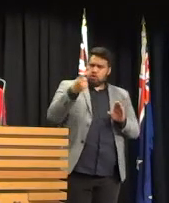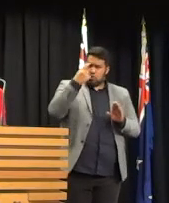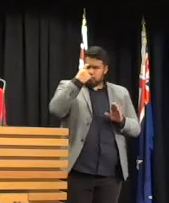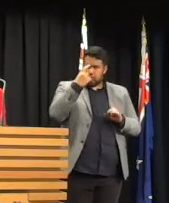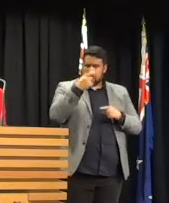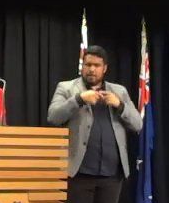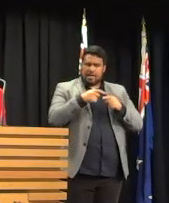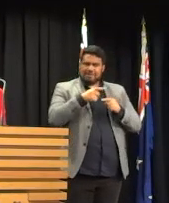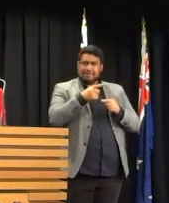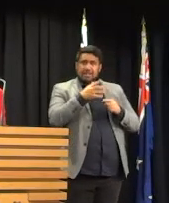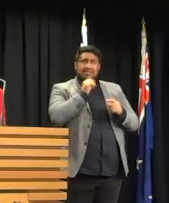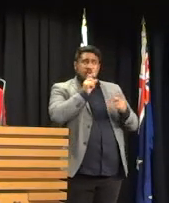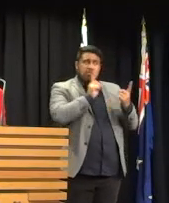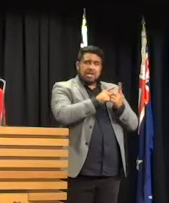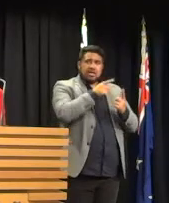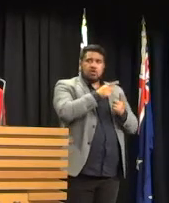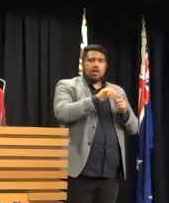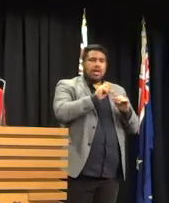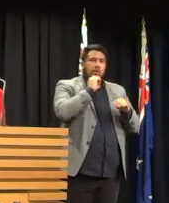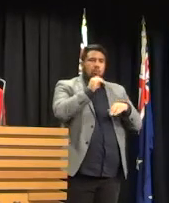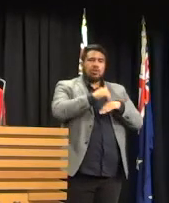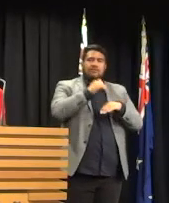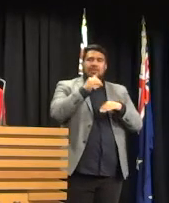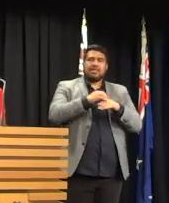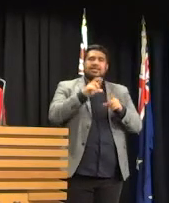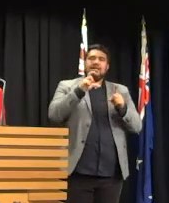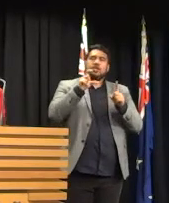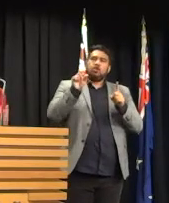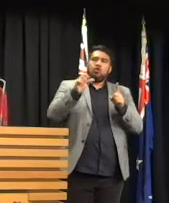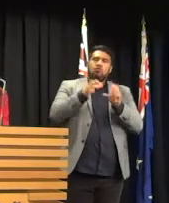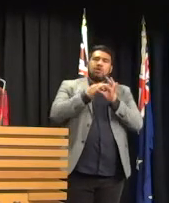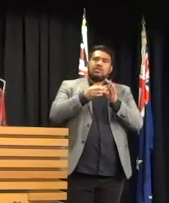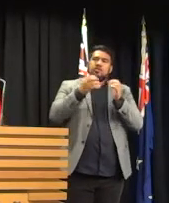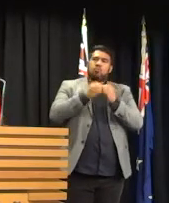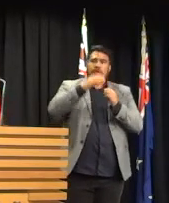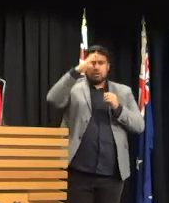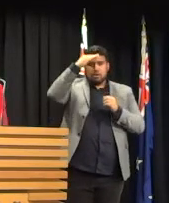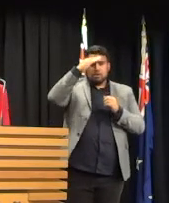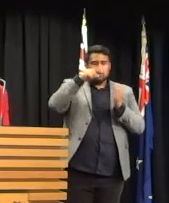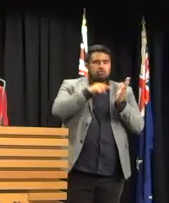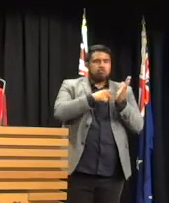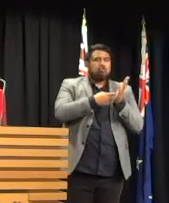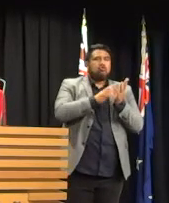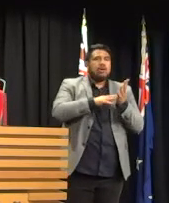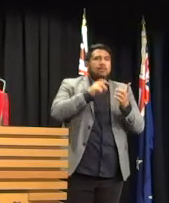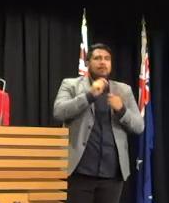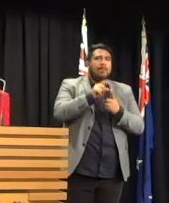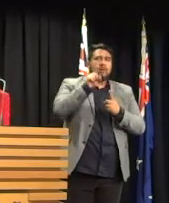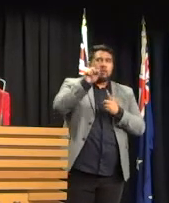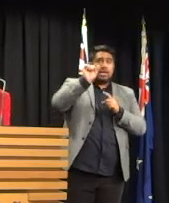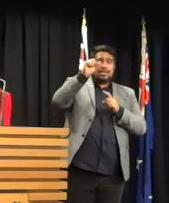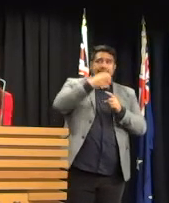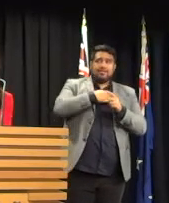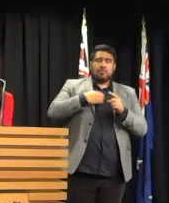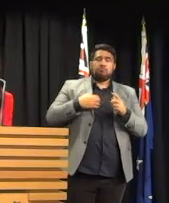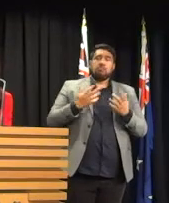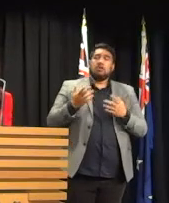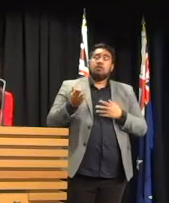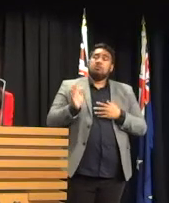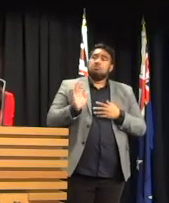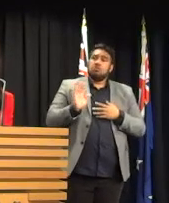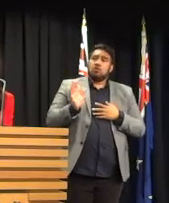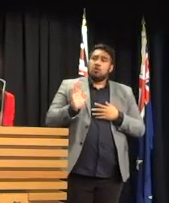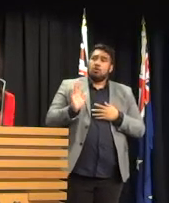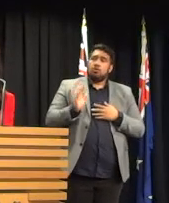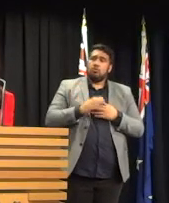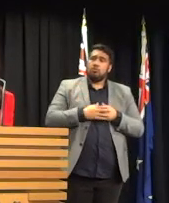diplomatic implications it could have with the Trump administration? No. Look, when it comes to the visits of those